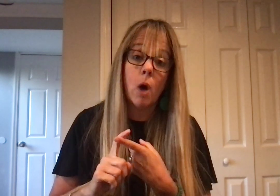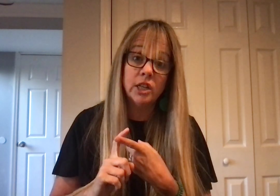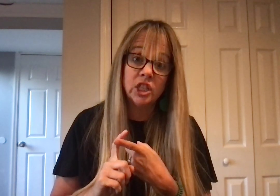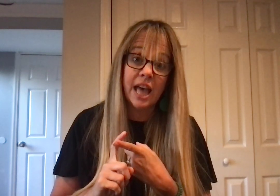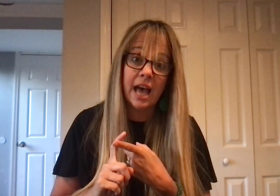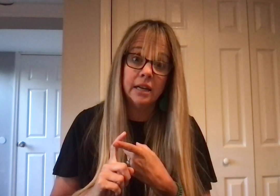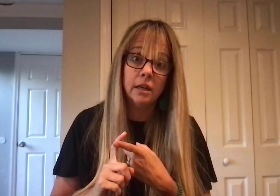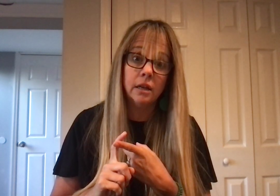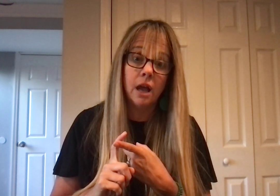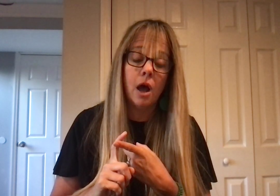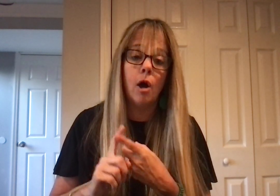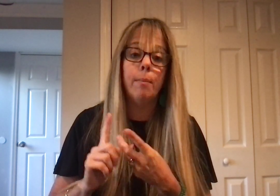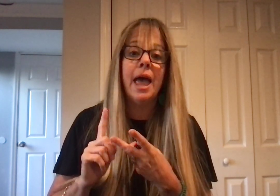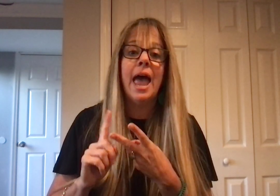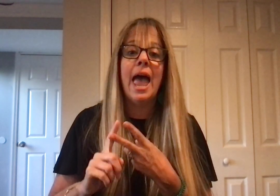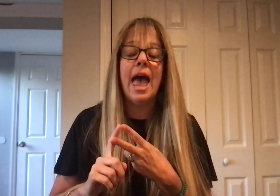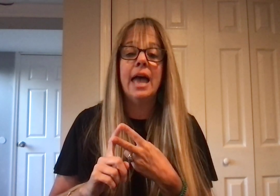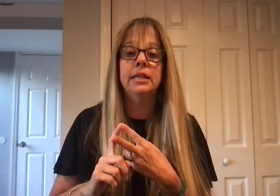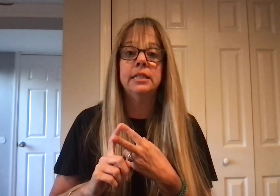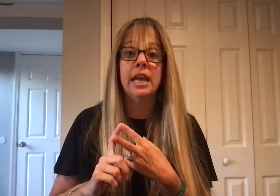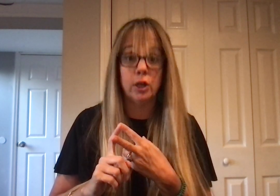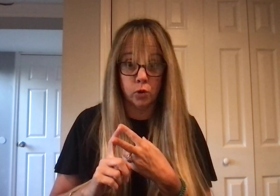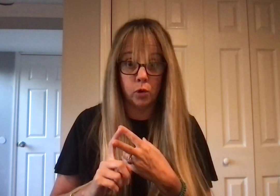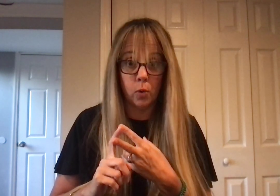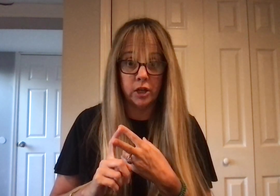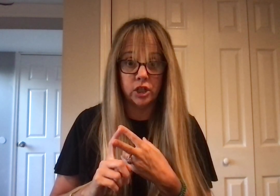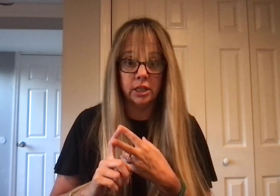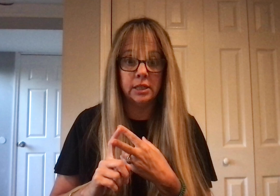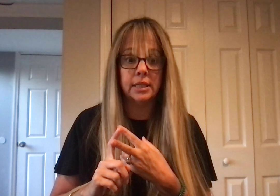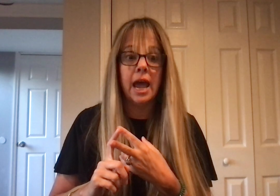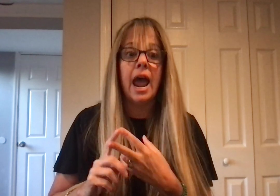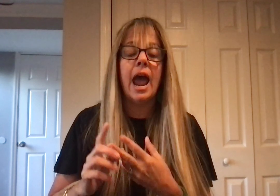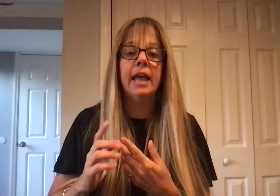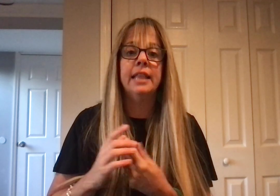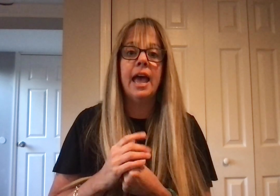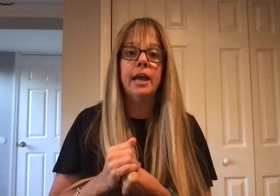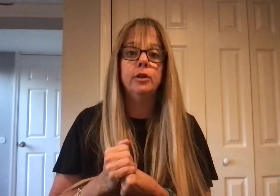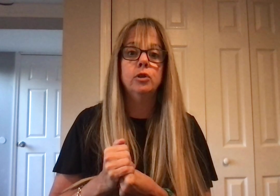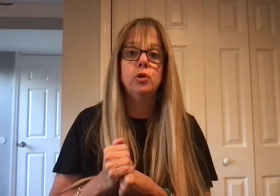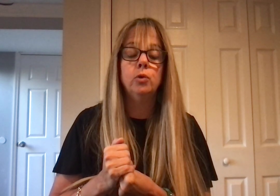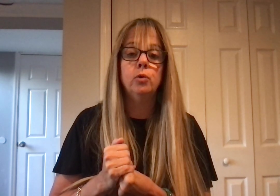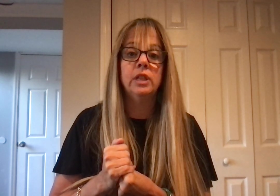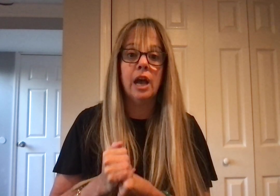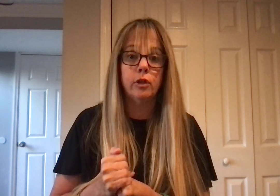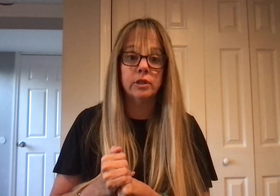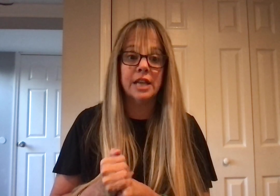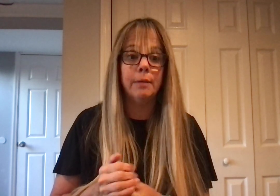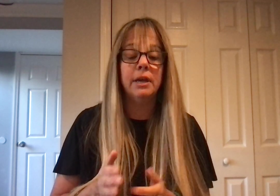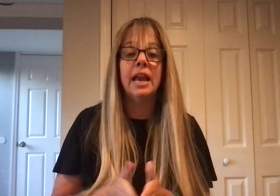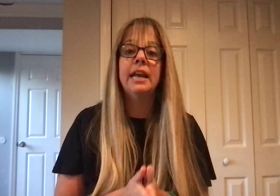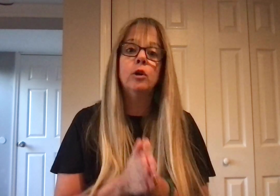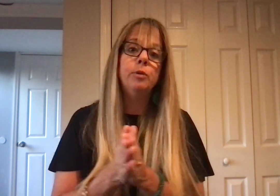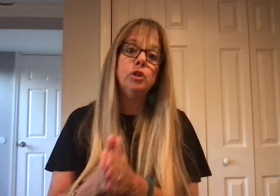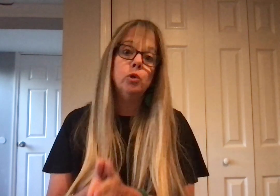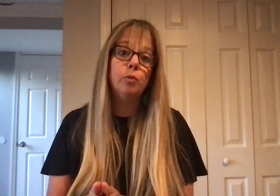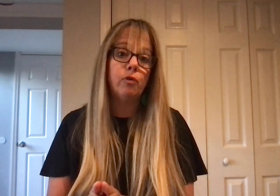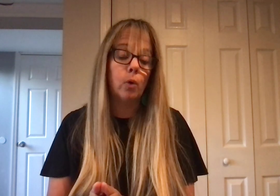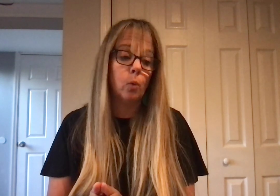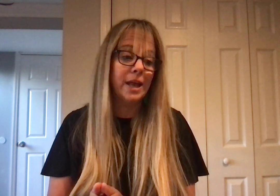watch that and answer the questions, and then do the other assignment, and it'll be due before